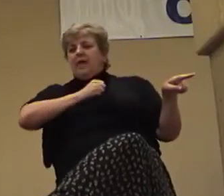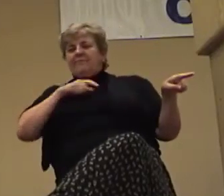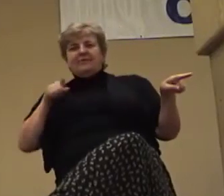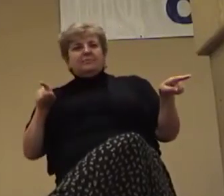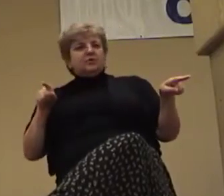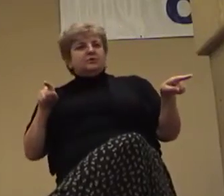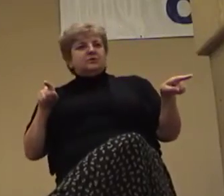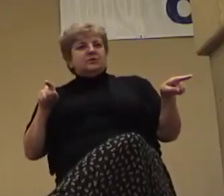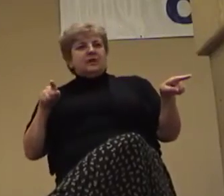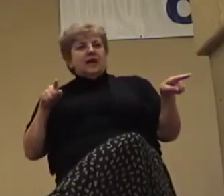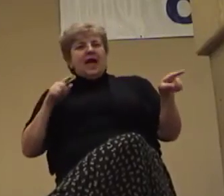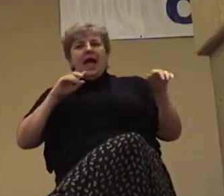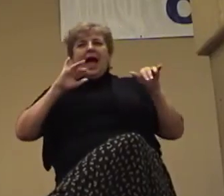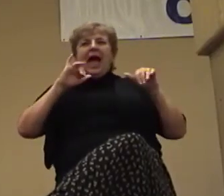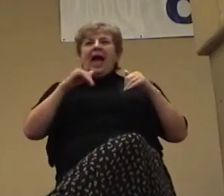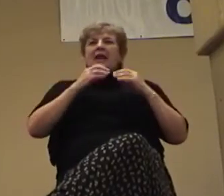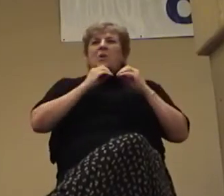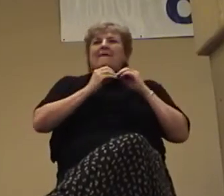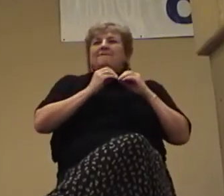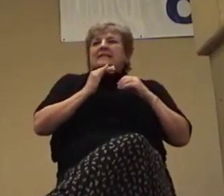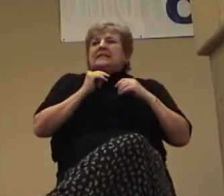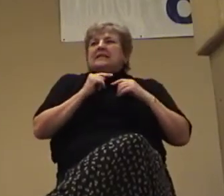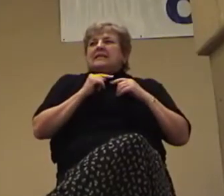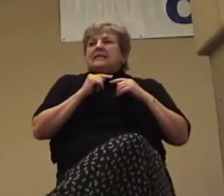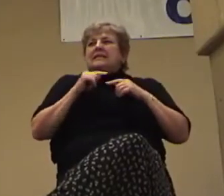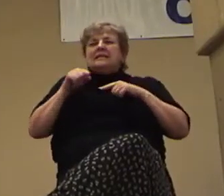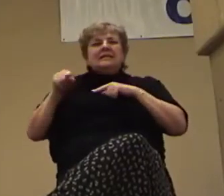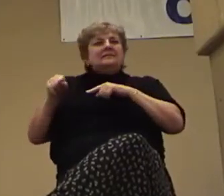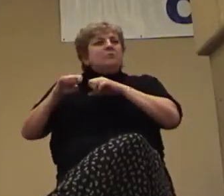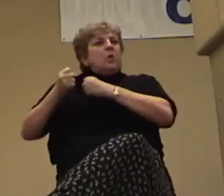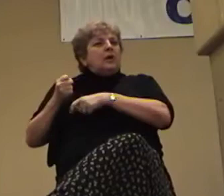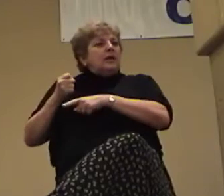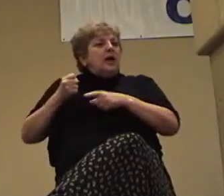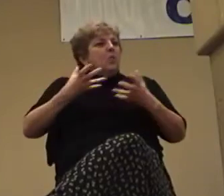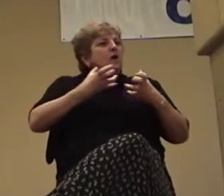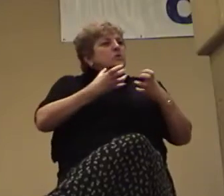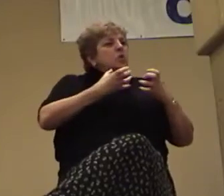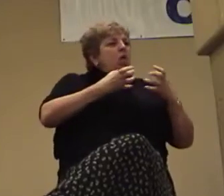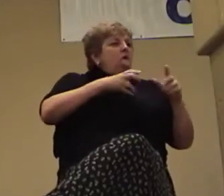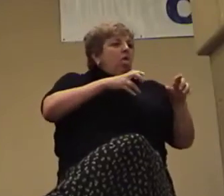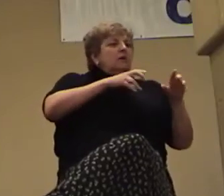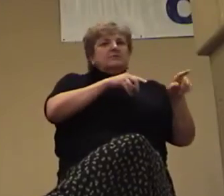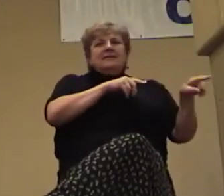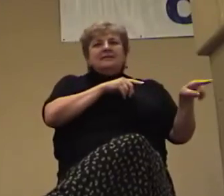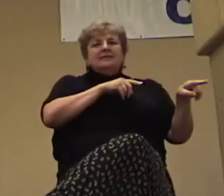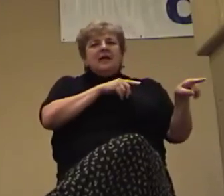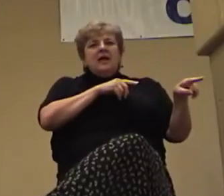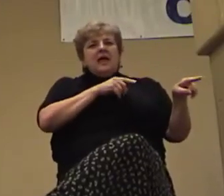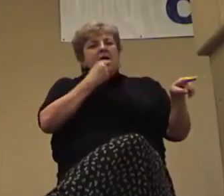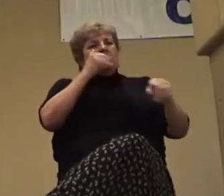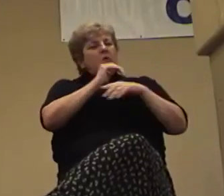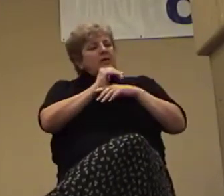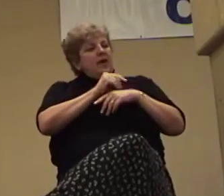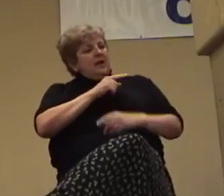that. And so we're in bed one night, and I look over, and I said, if I drink, would you leave